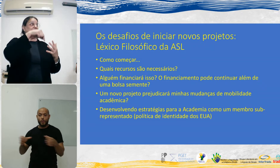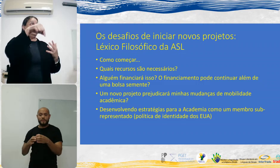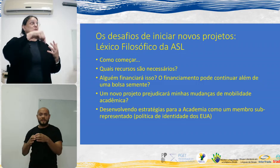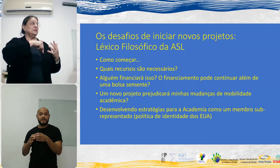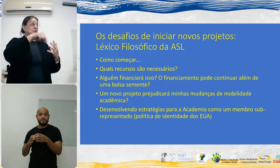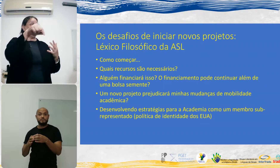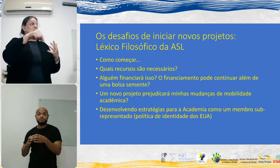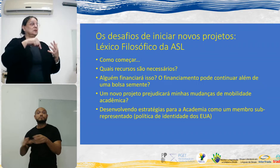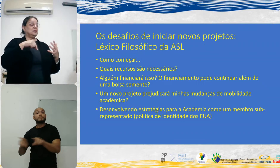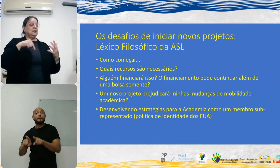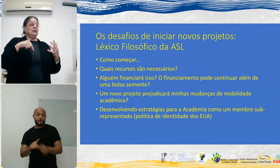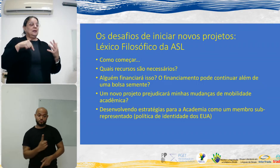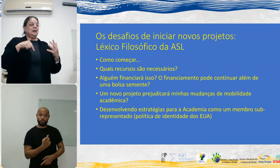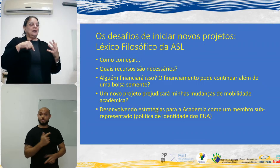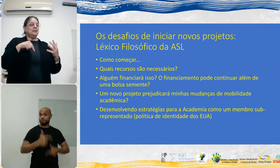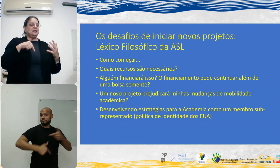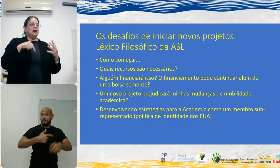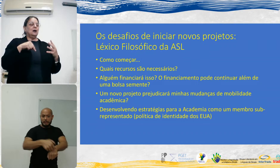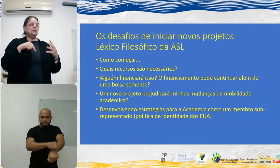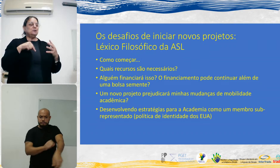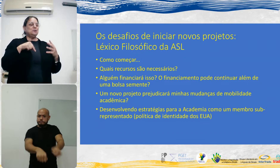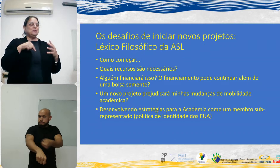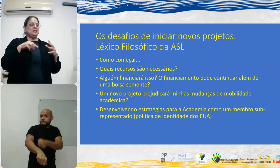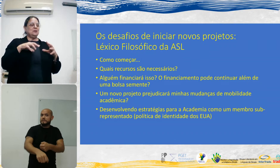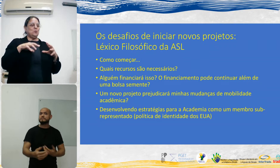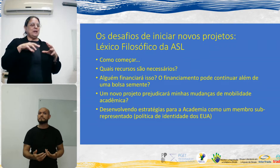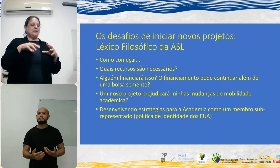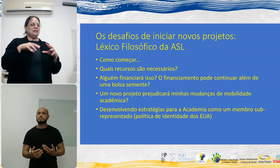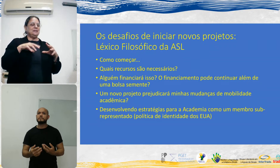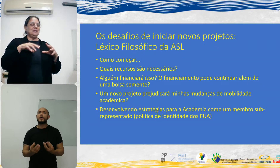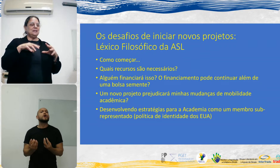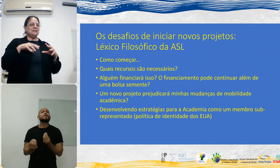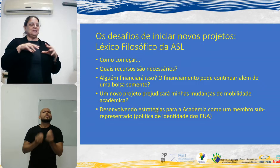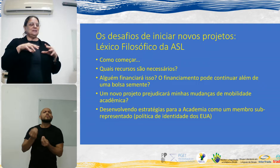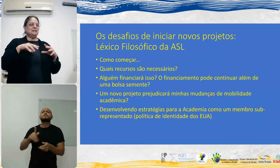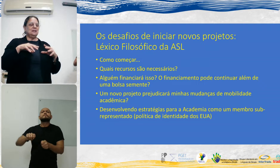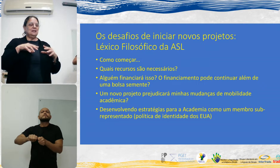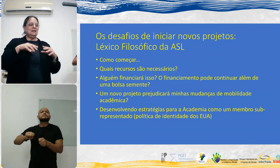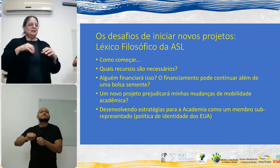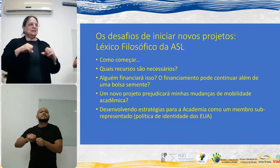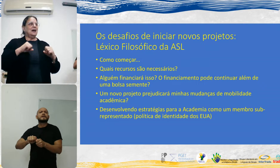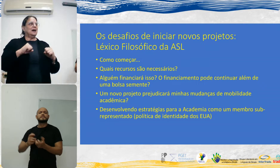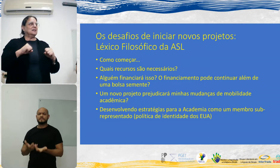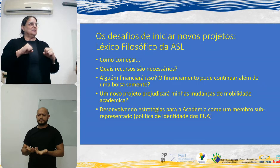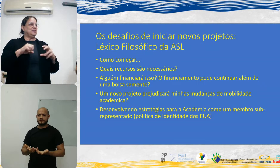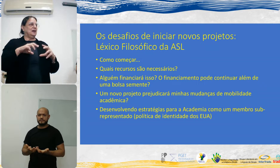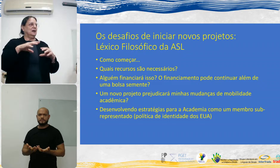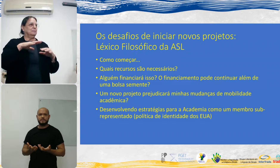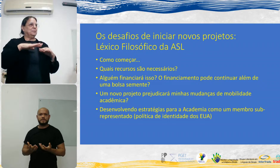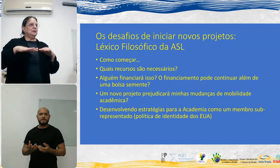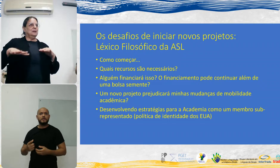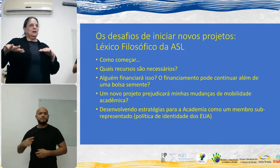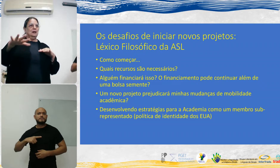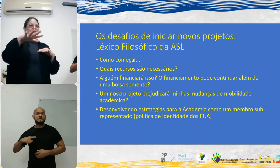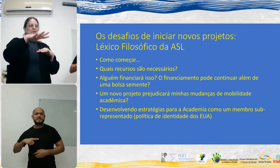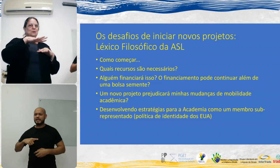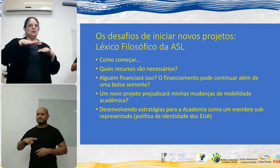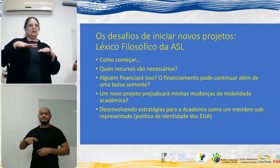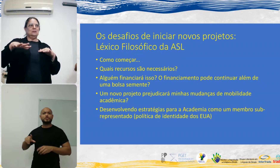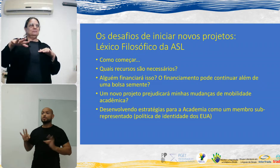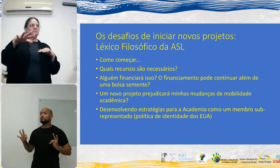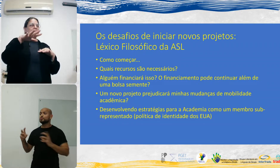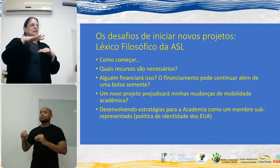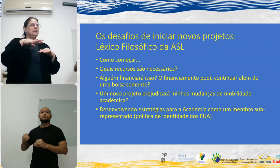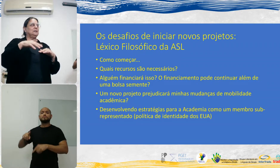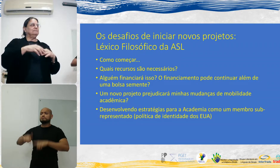you can do this work. And then how do you do it in a way that doesn't get the hackles up of